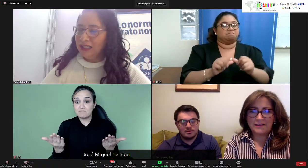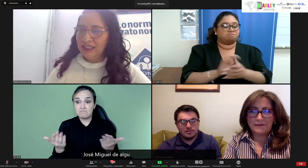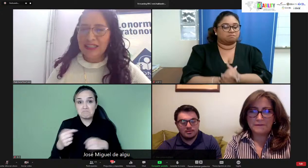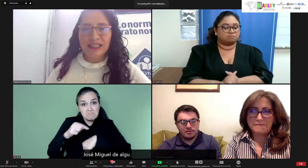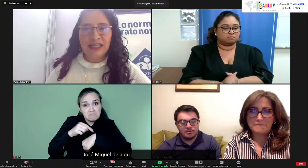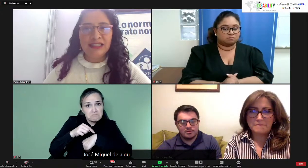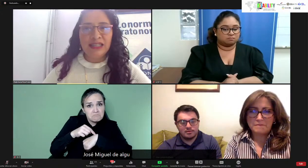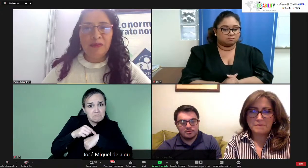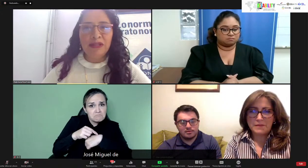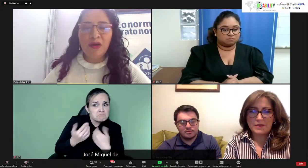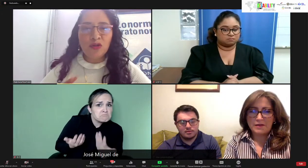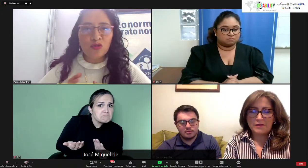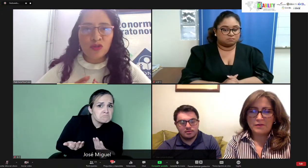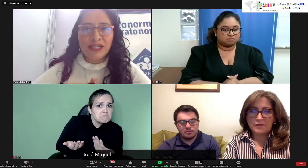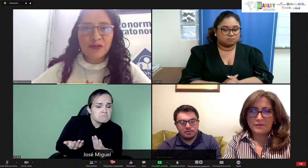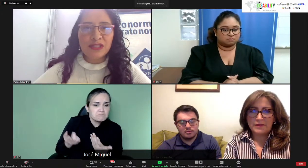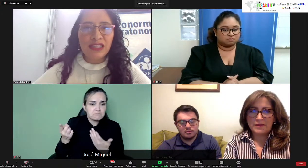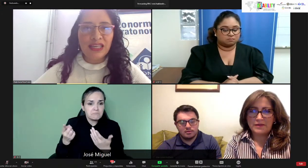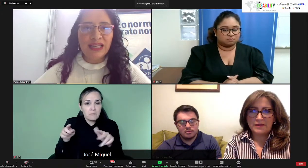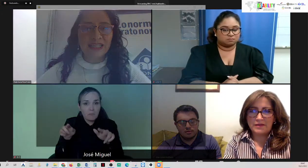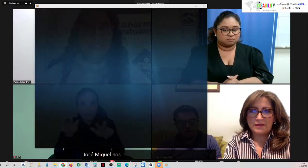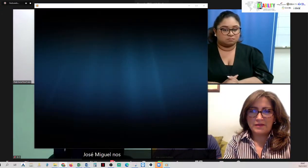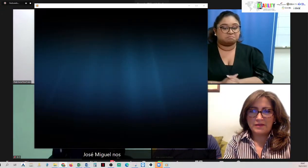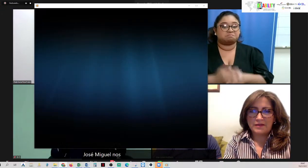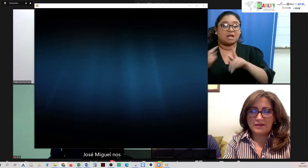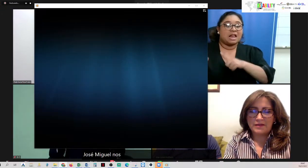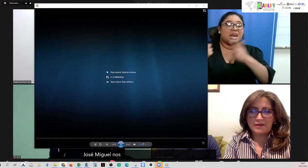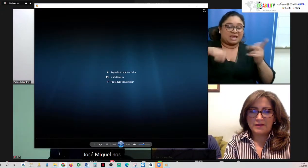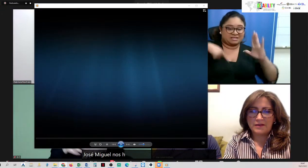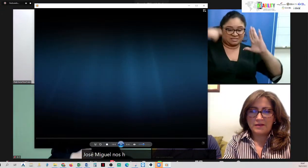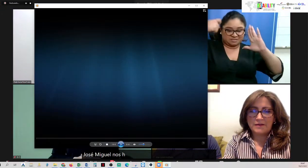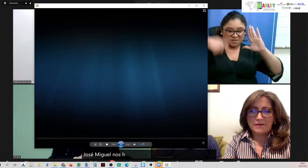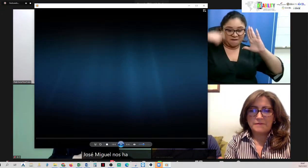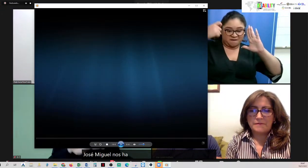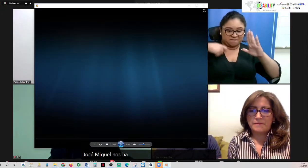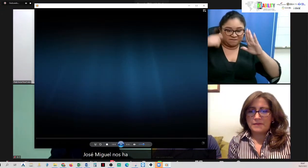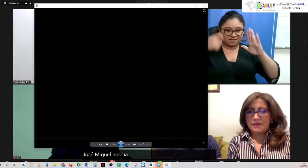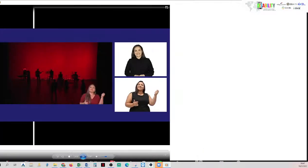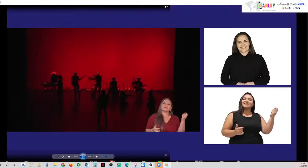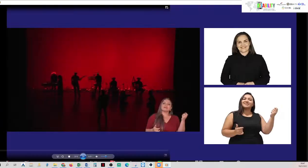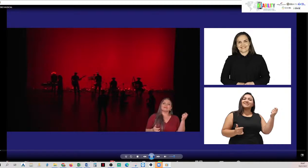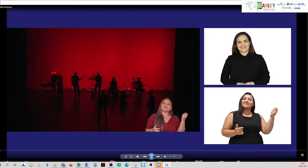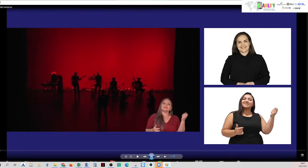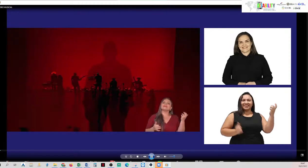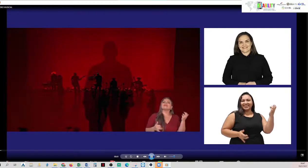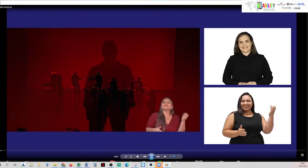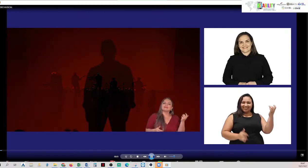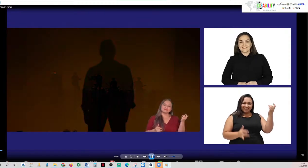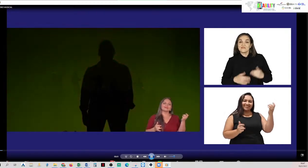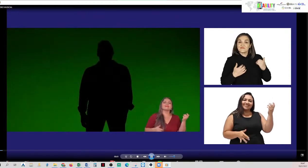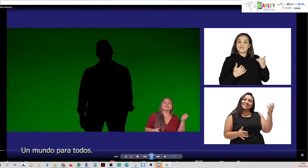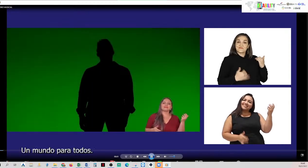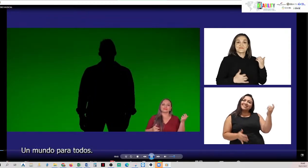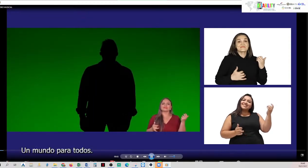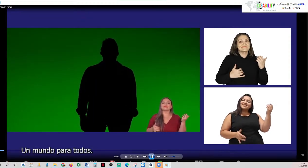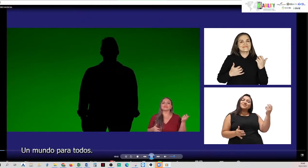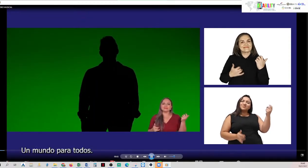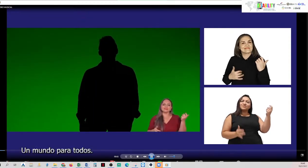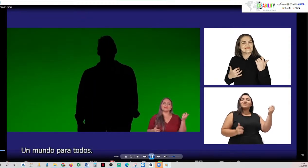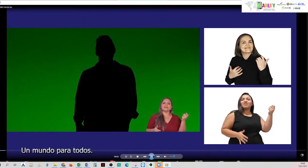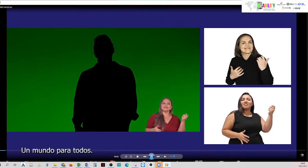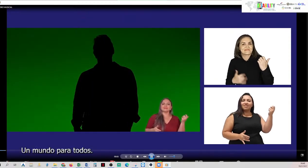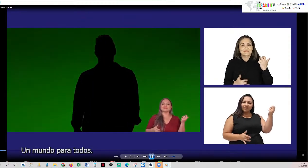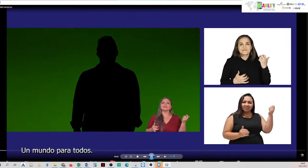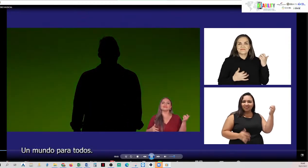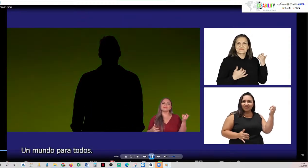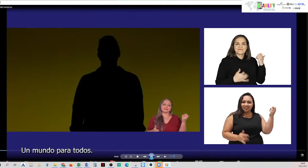we continue waiting for the video to be put on okay the video is ready we will stream it right now okay thank